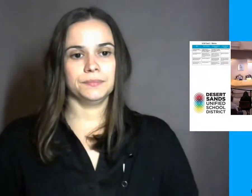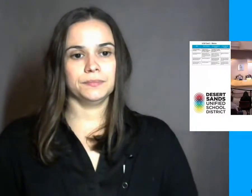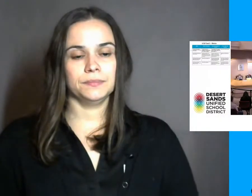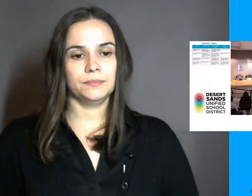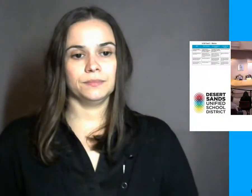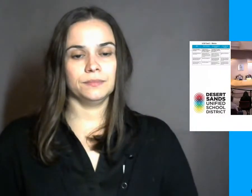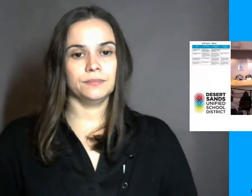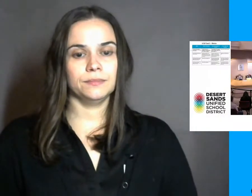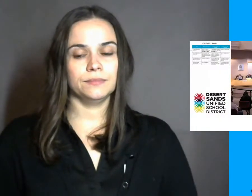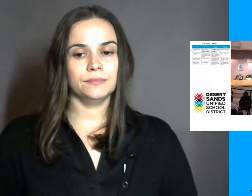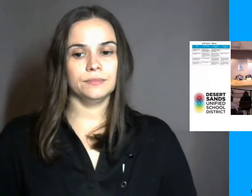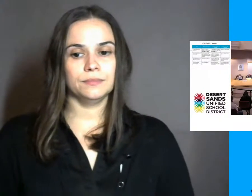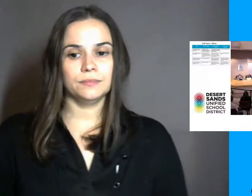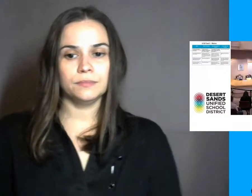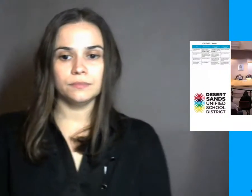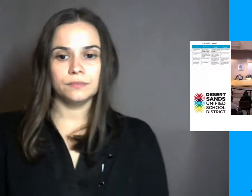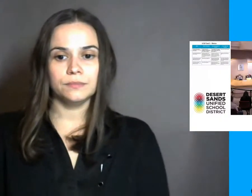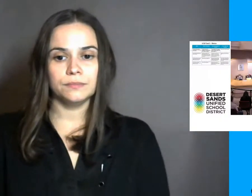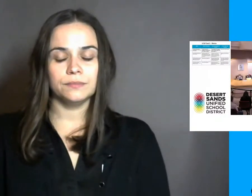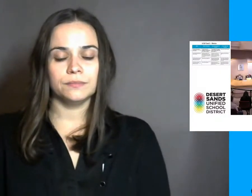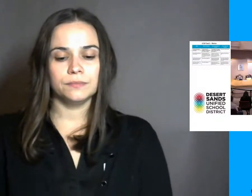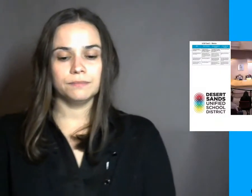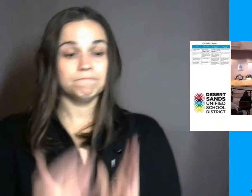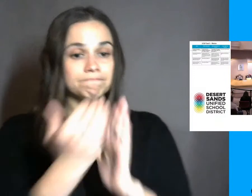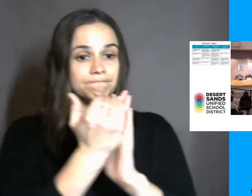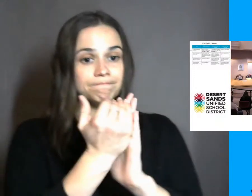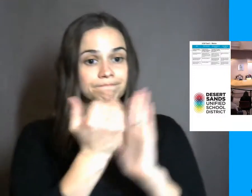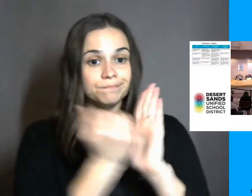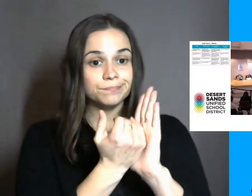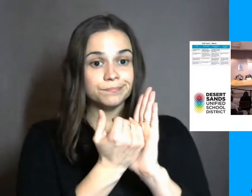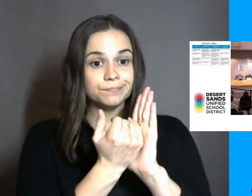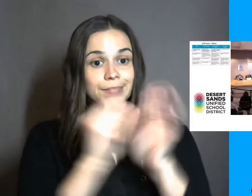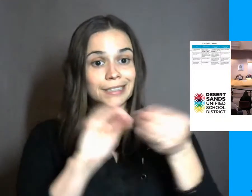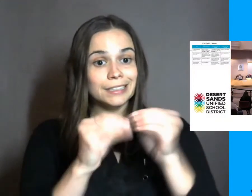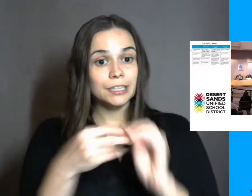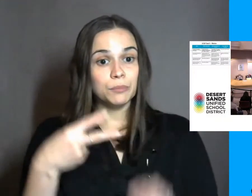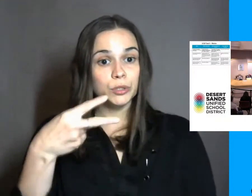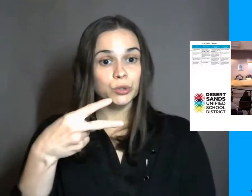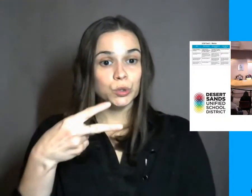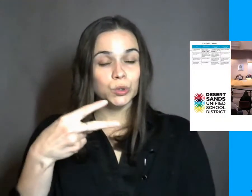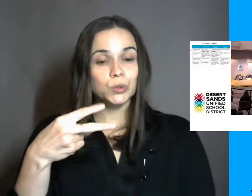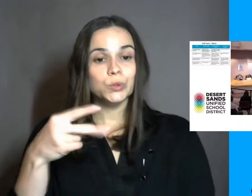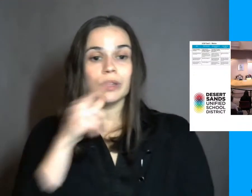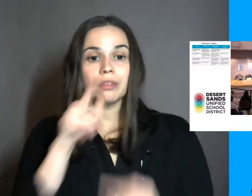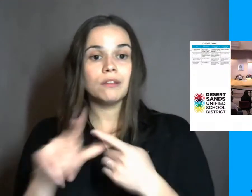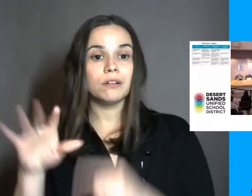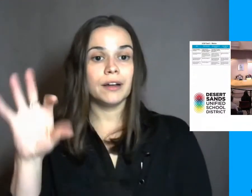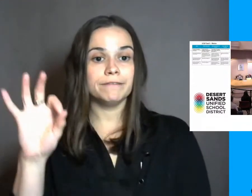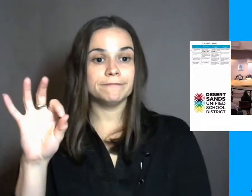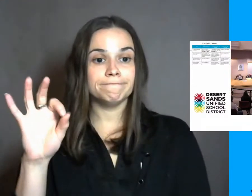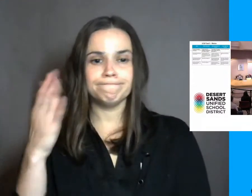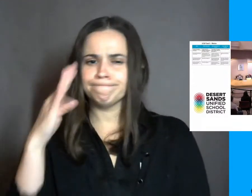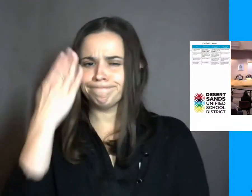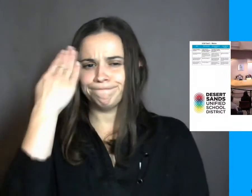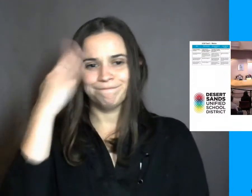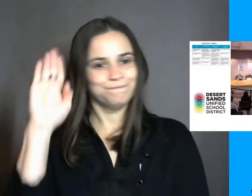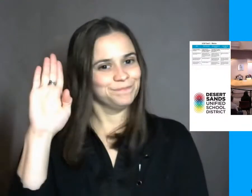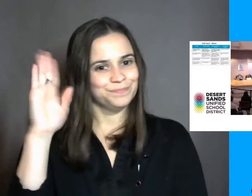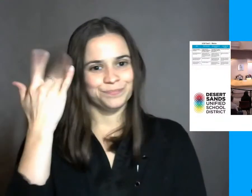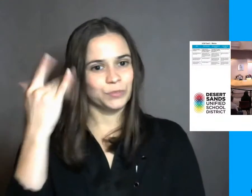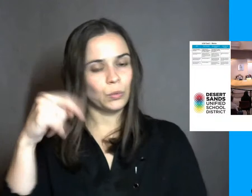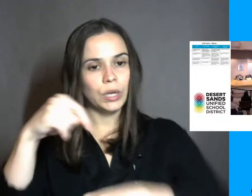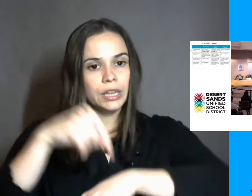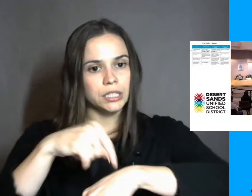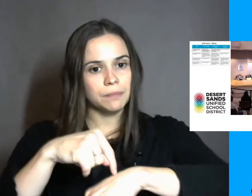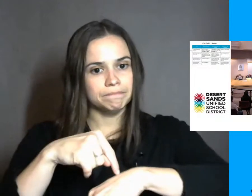And 2F is an example of unknown due to the time in which the results are reported and therefore will be reported